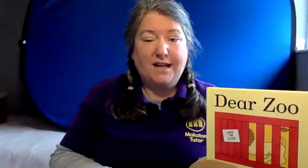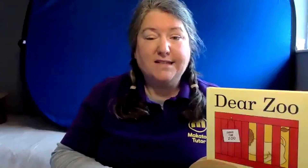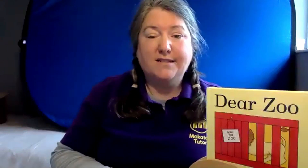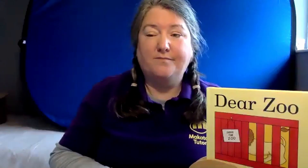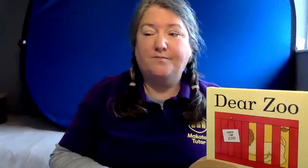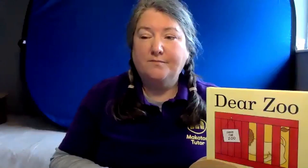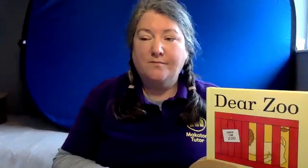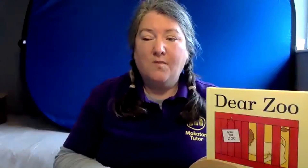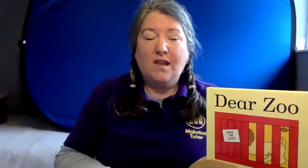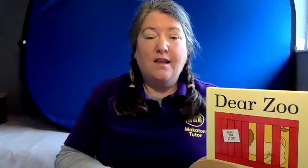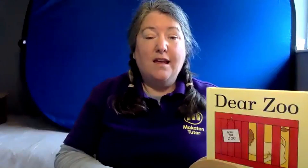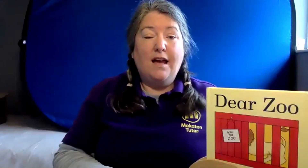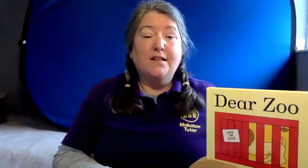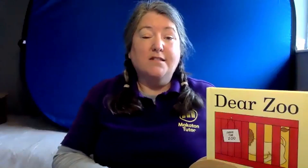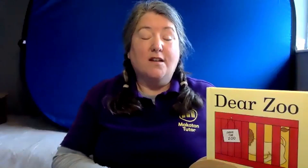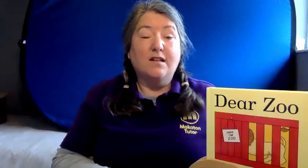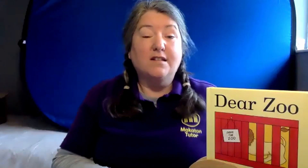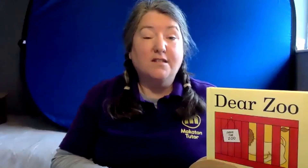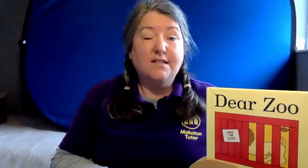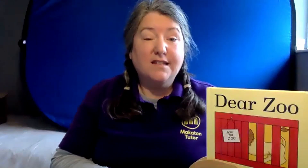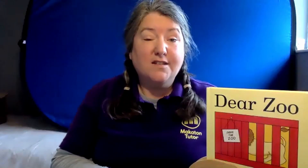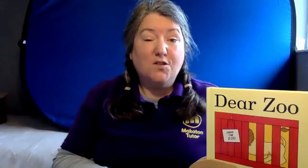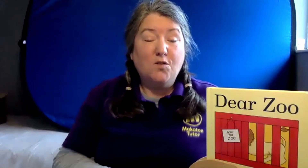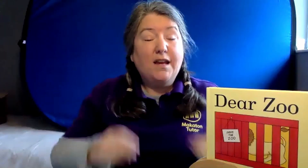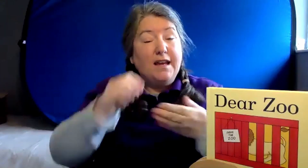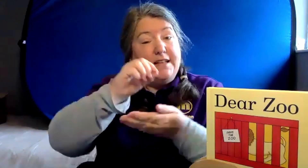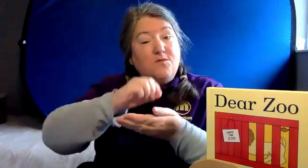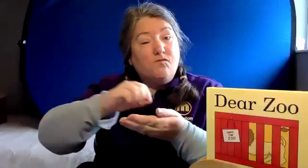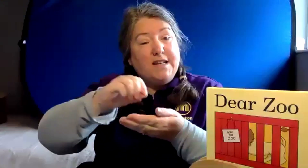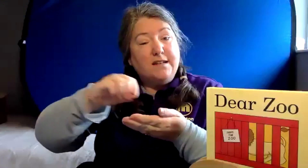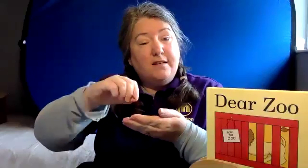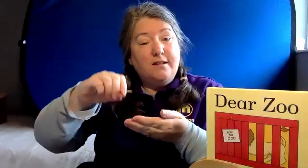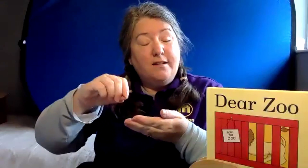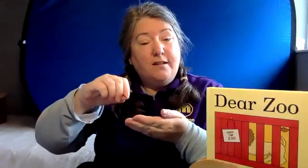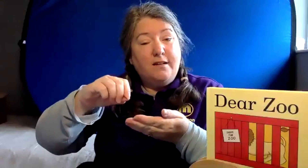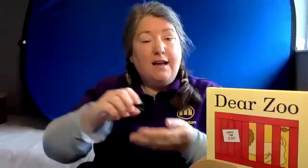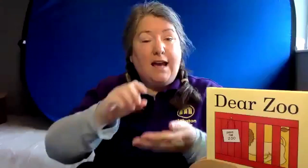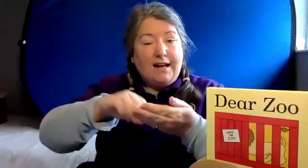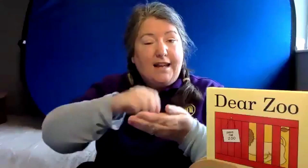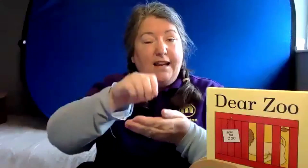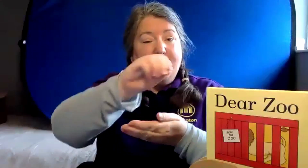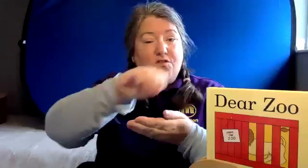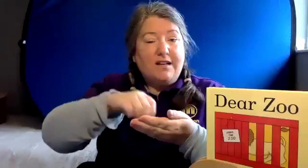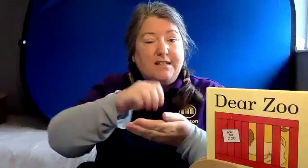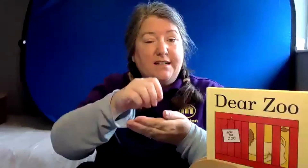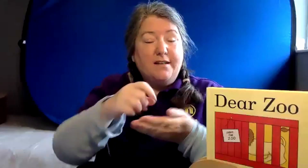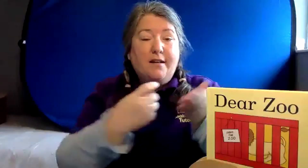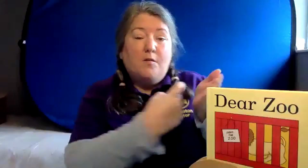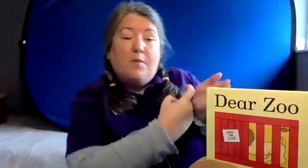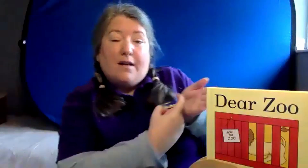base. So Dear Zoo is written and illustrated by